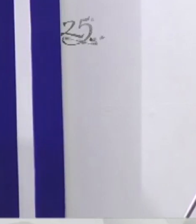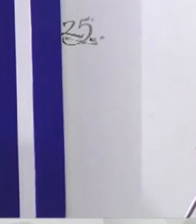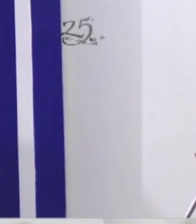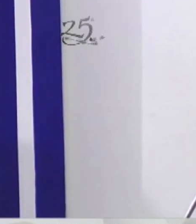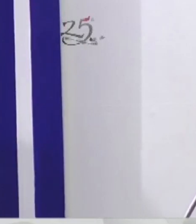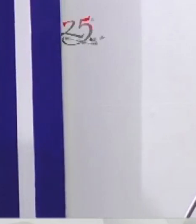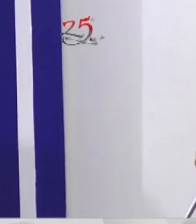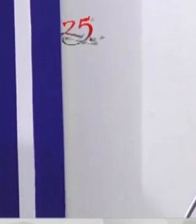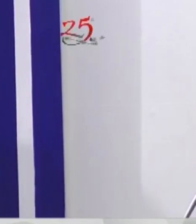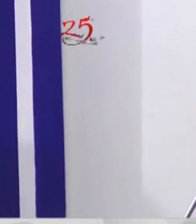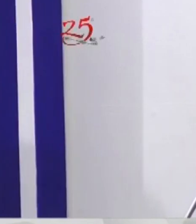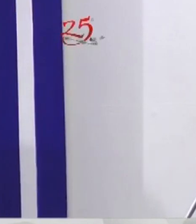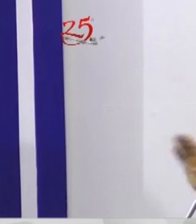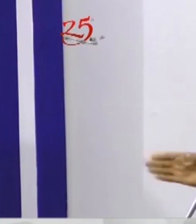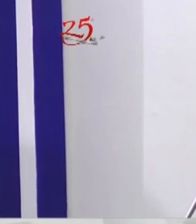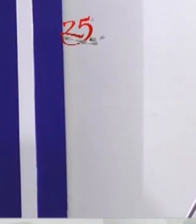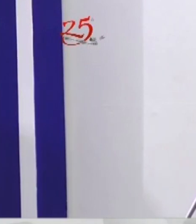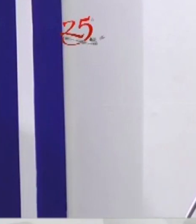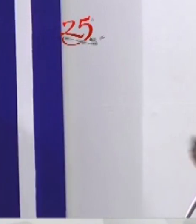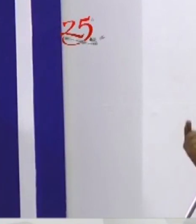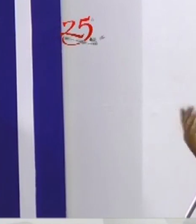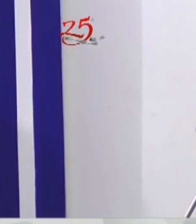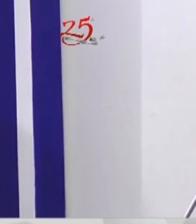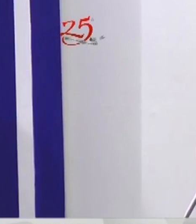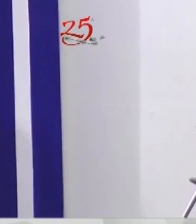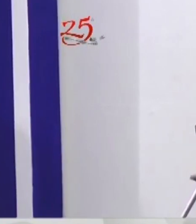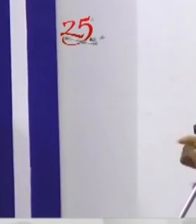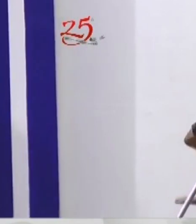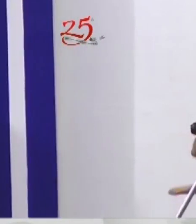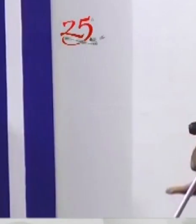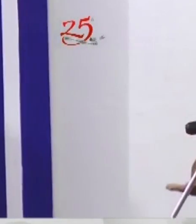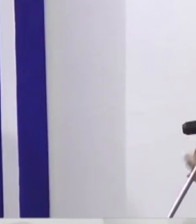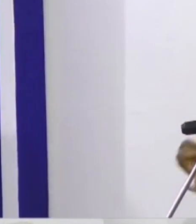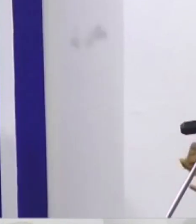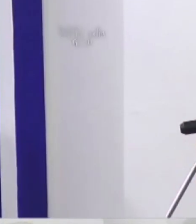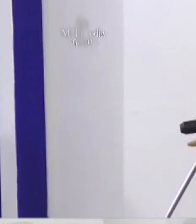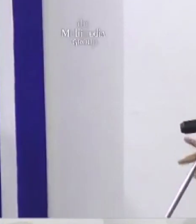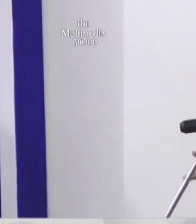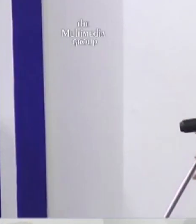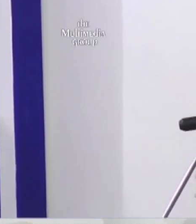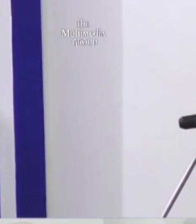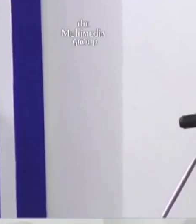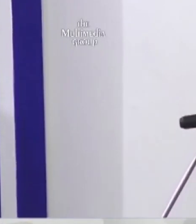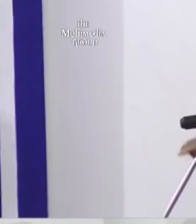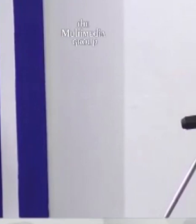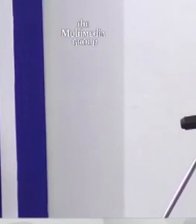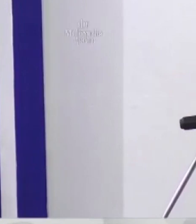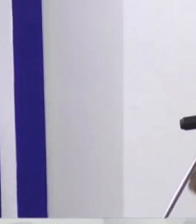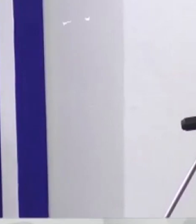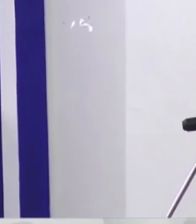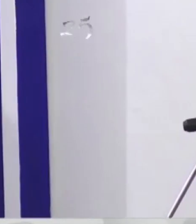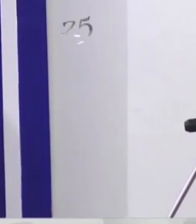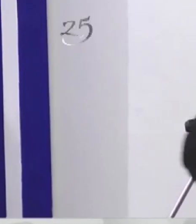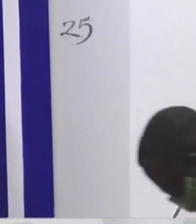of these banks and pay off their debts, and we want to know what's the plan for these people working in the banking